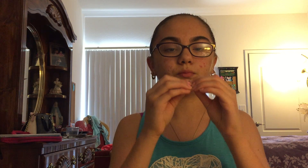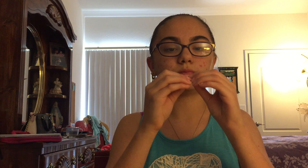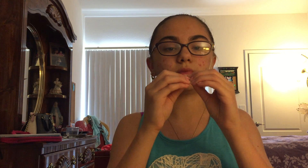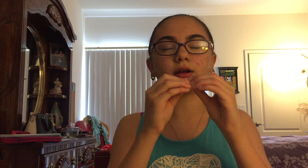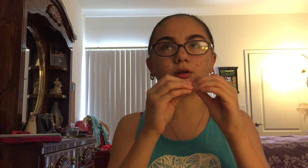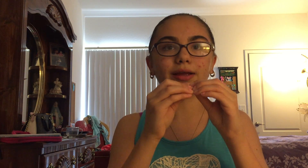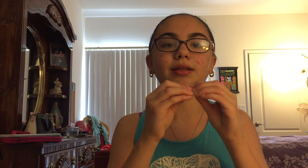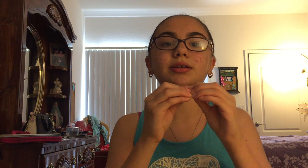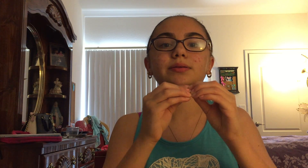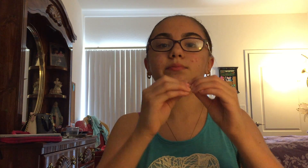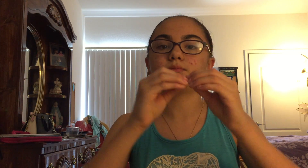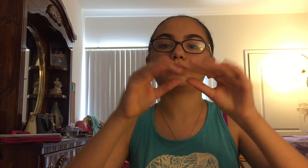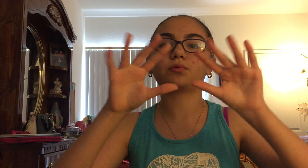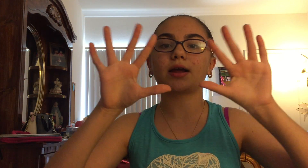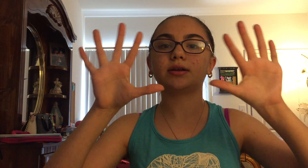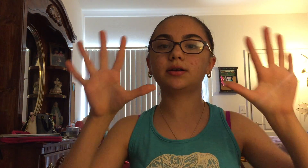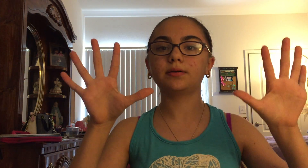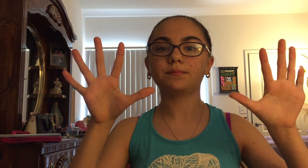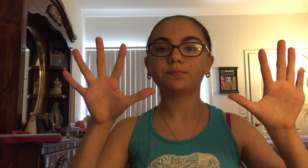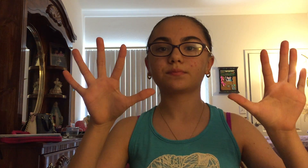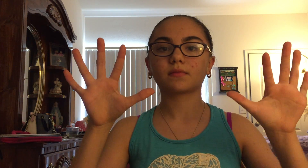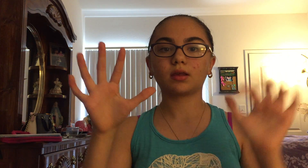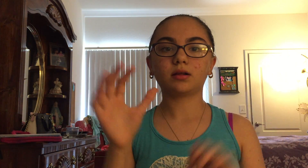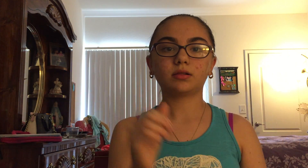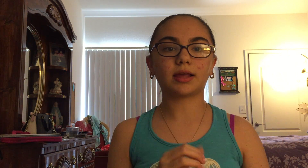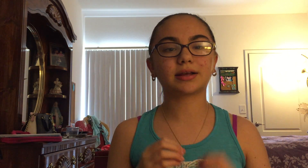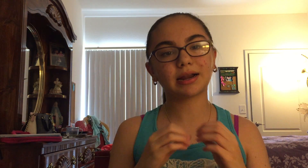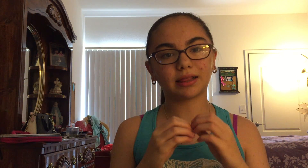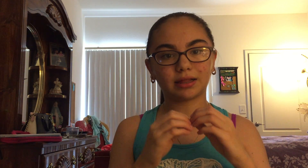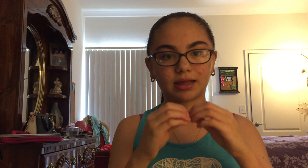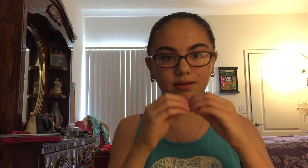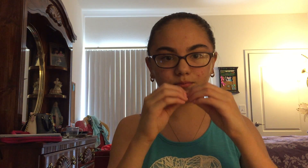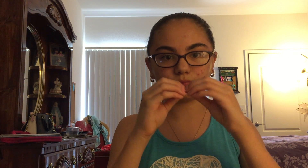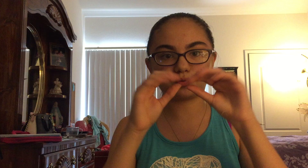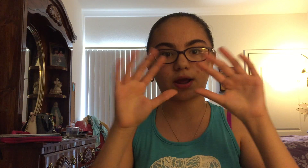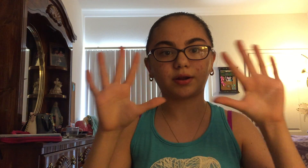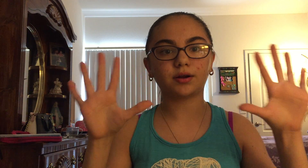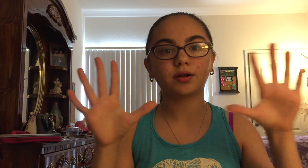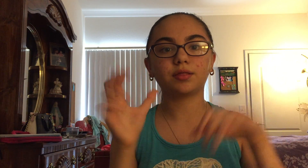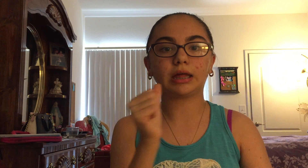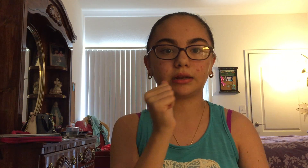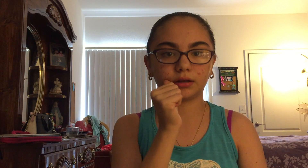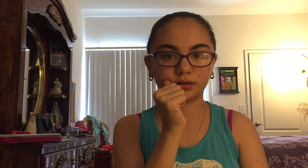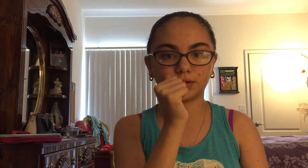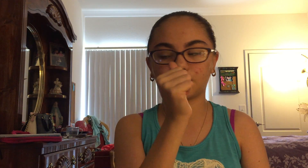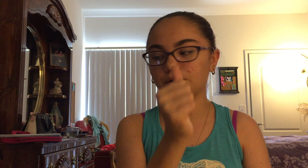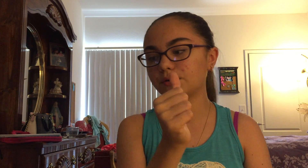and go like this brighter like kind of like brighter than tomorrow